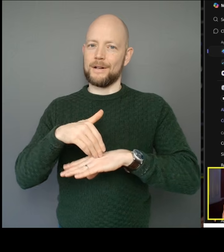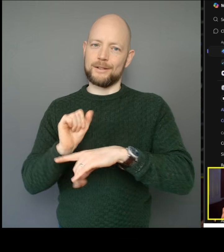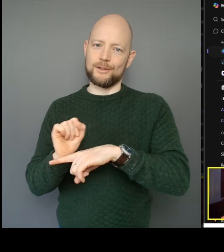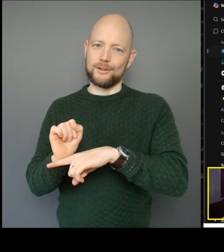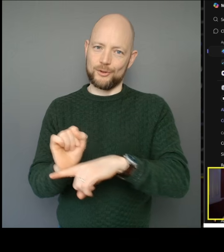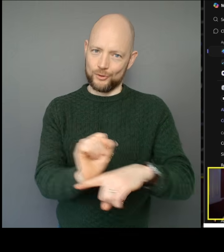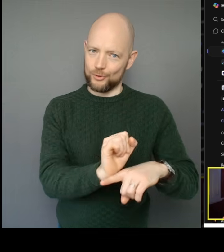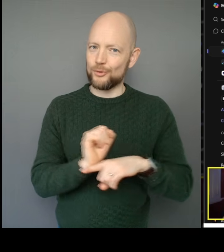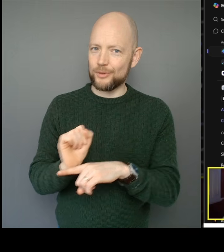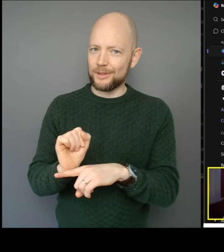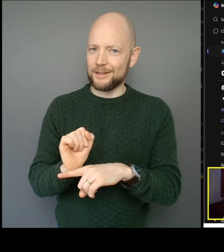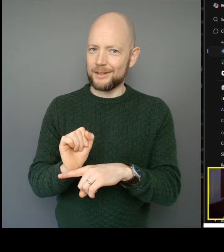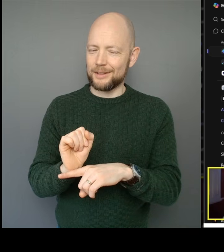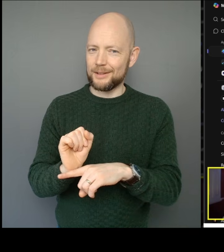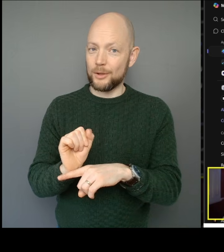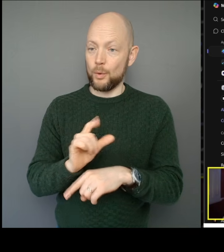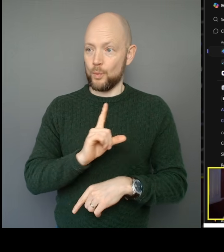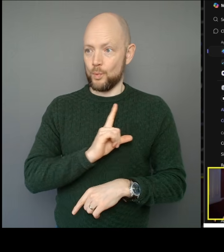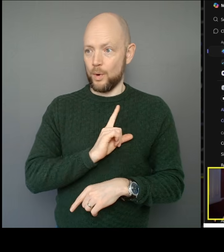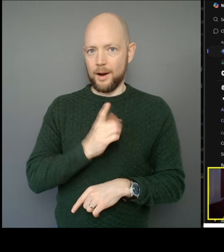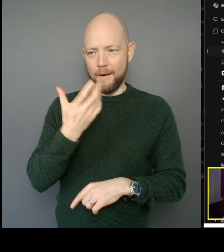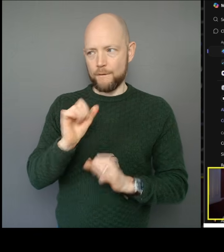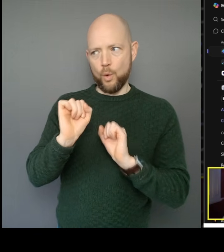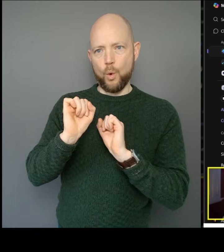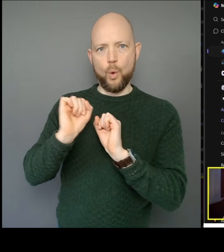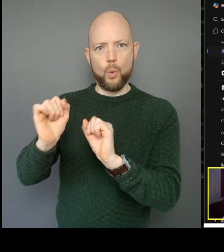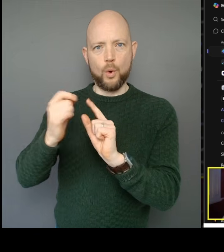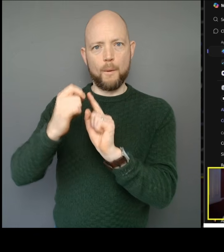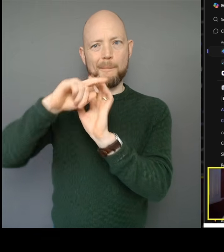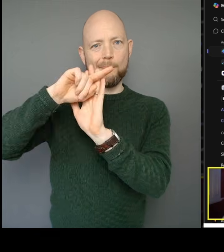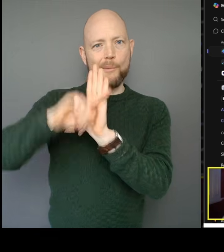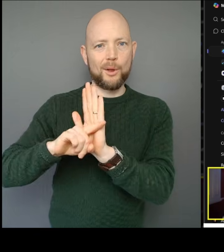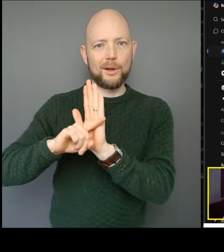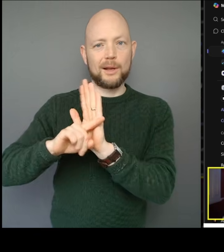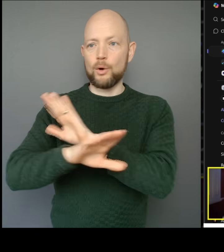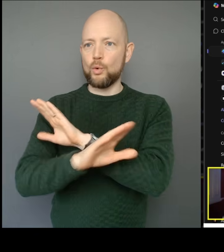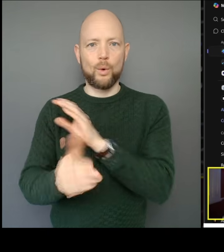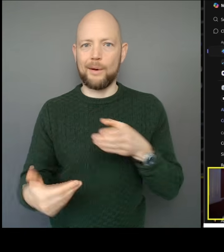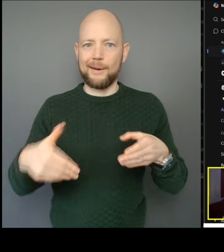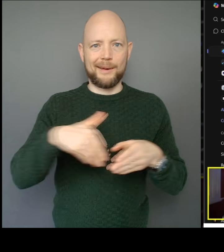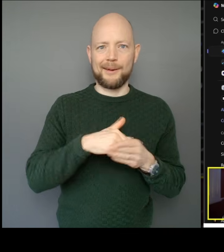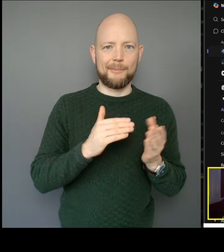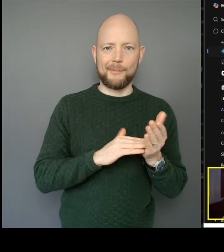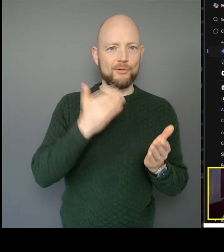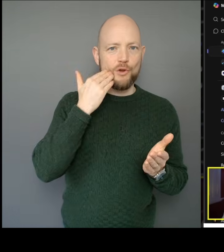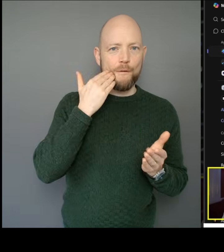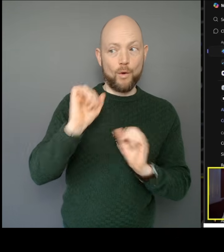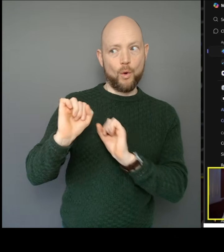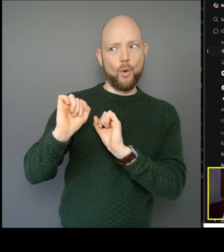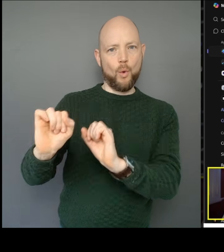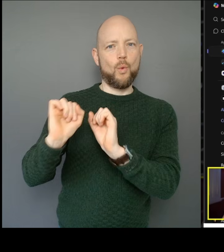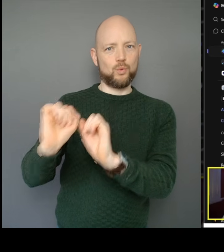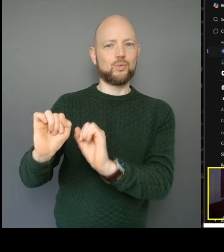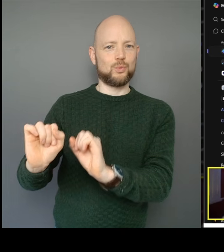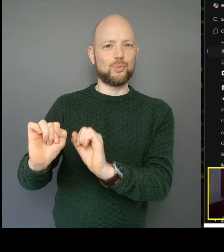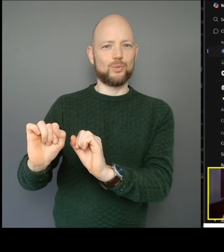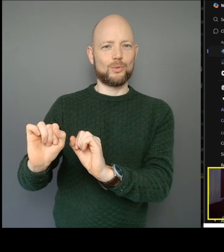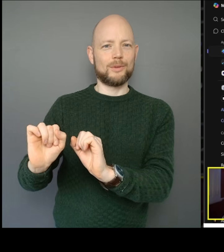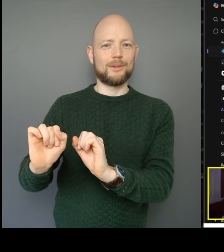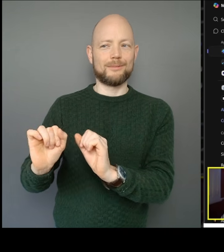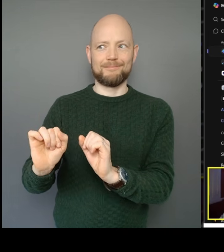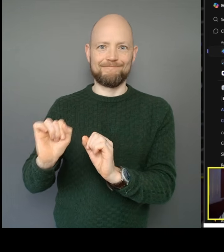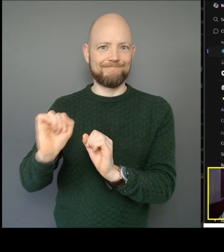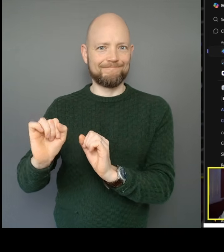is because cloud's large language models are hosted outside of Microsoft's data centers. And so basically you're governed by